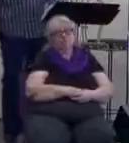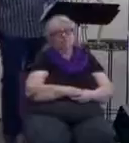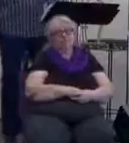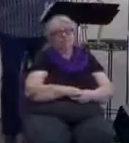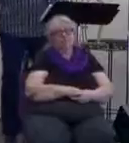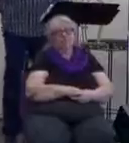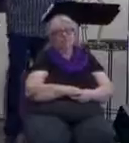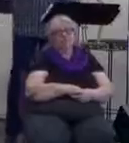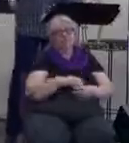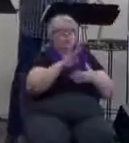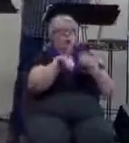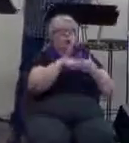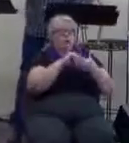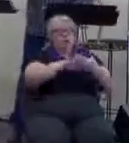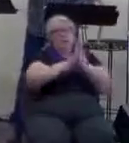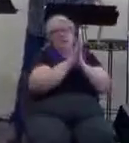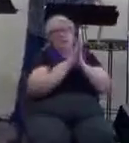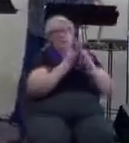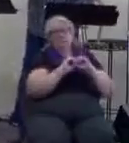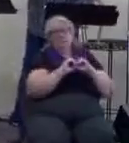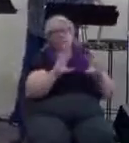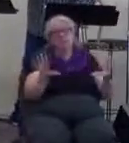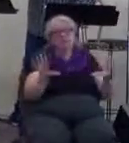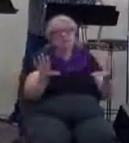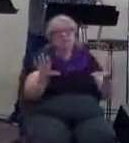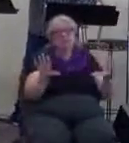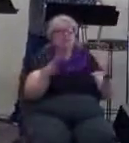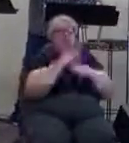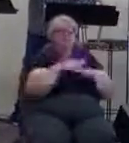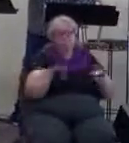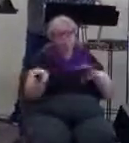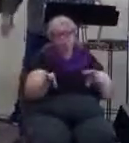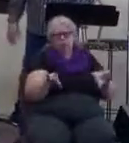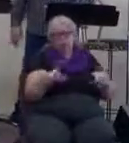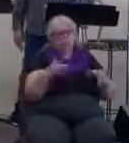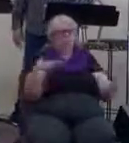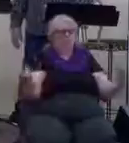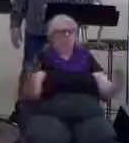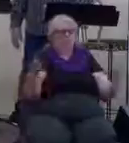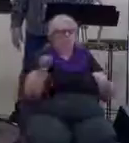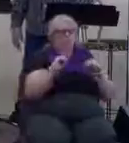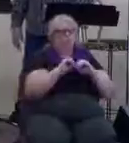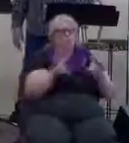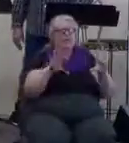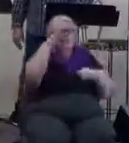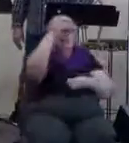It all became nothing. So don't do things without God, or it leads to death.